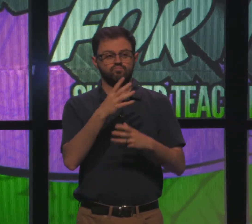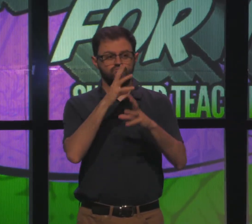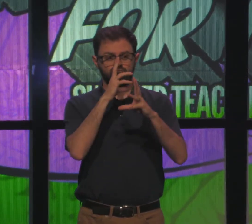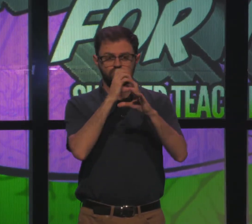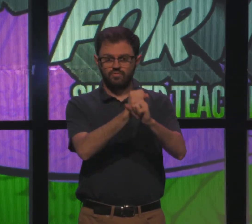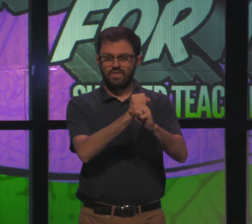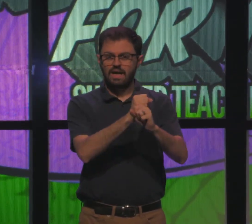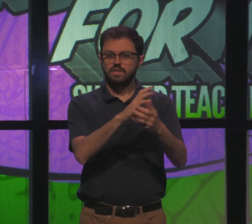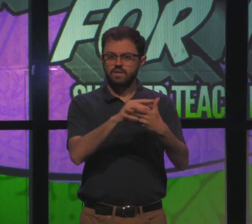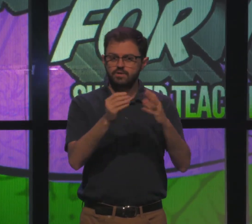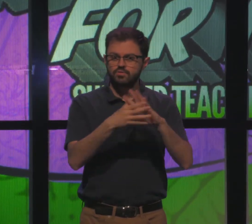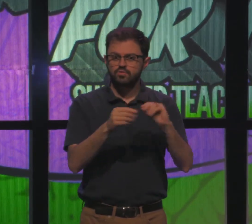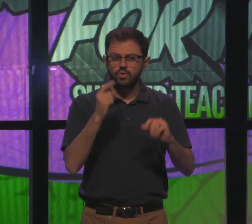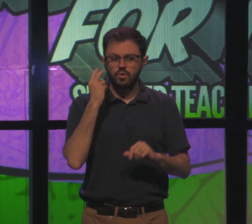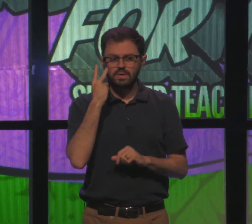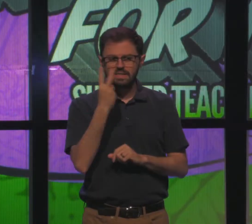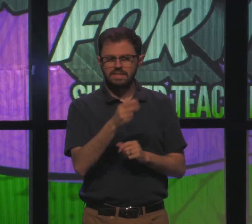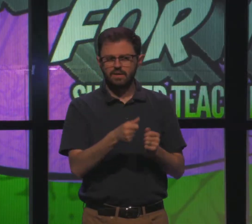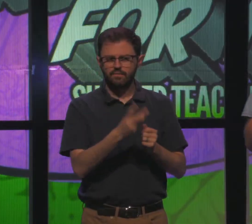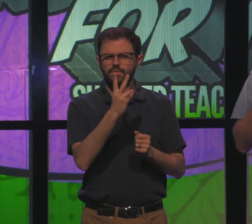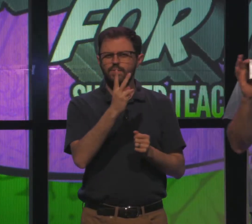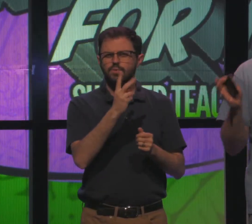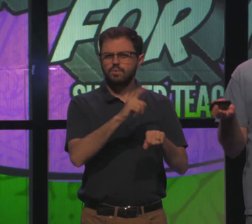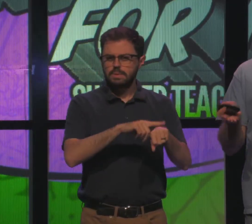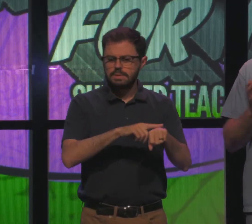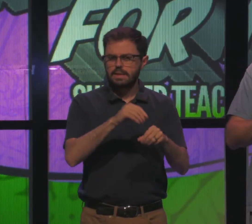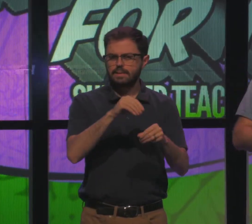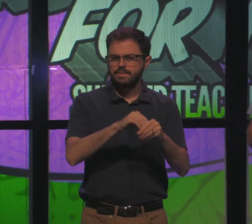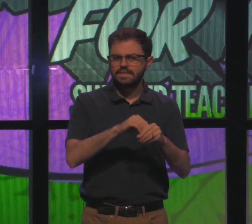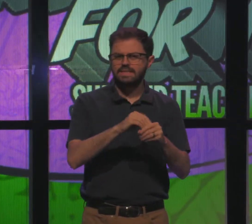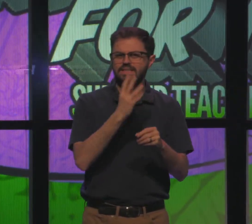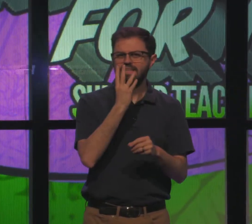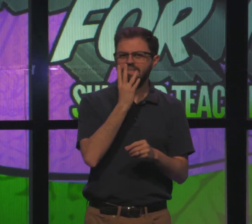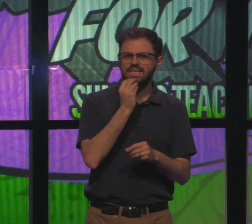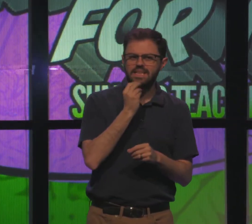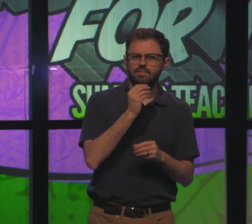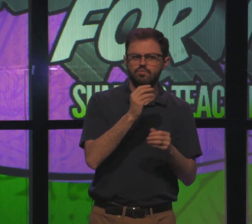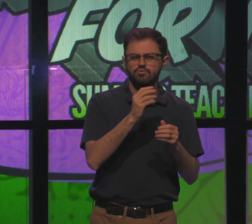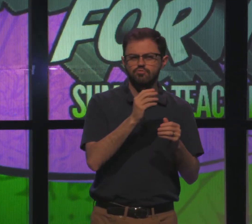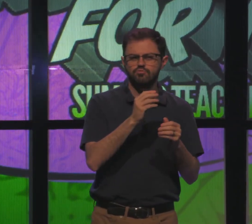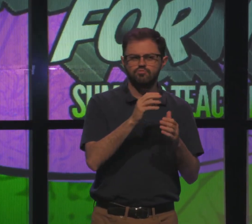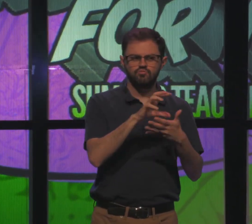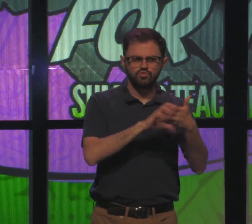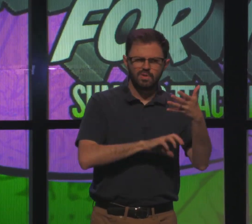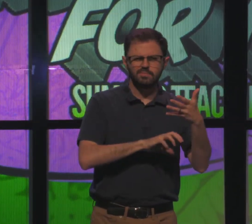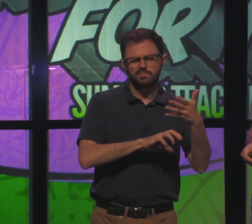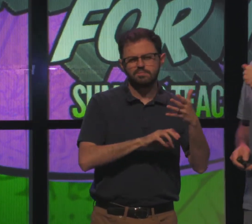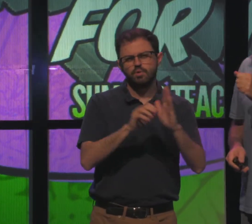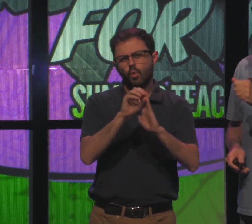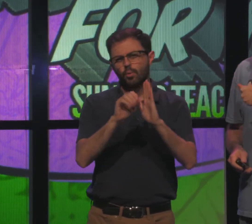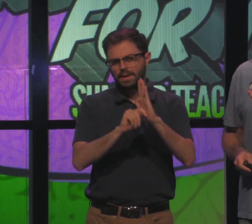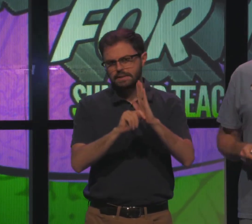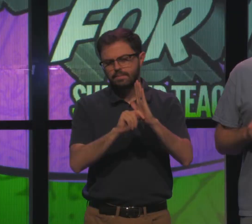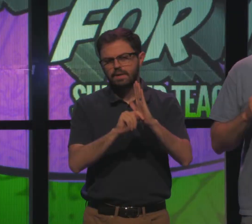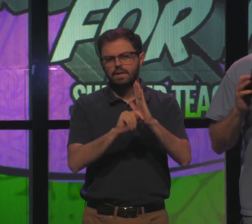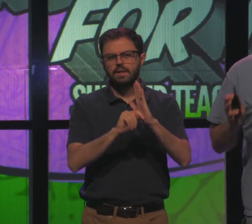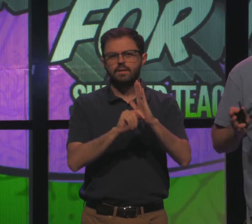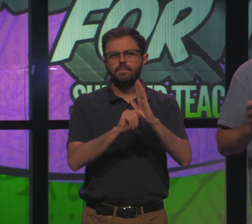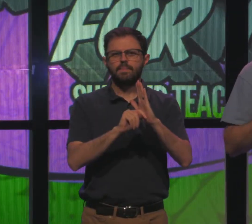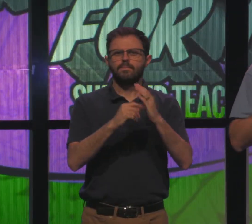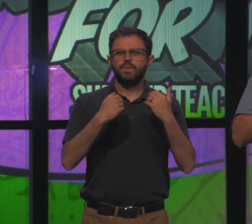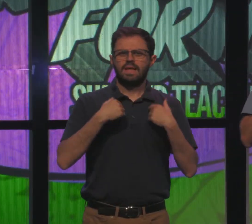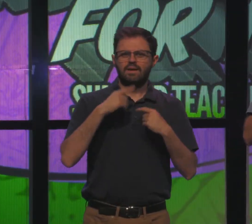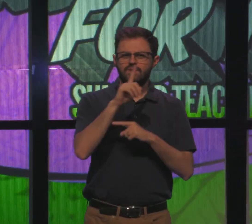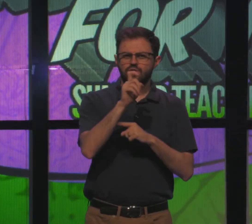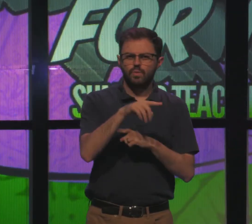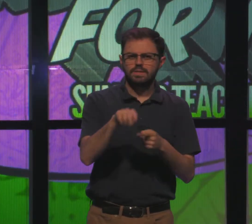find in a couple of places in the Hebrew Scriptures, or what Christians call the Old Testament, where there's this question around a census